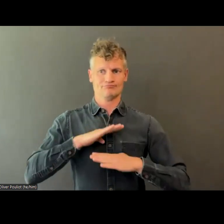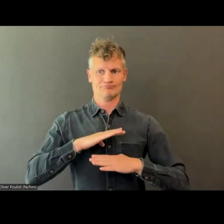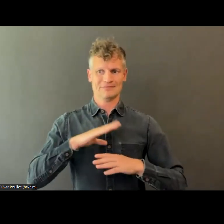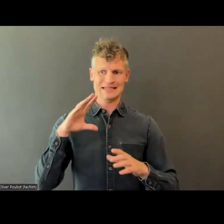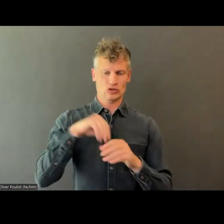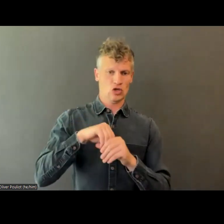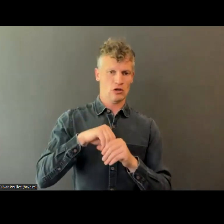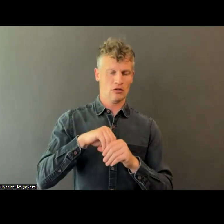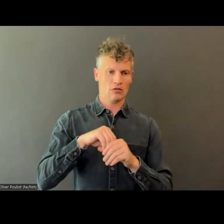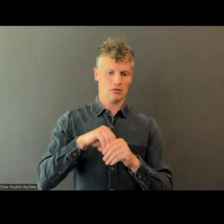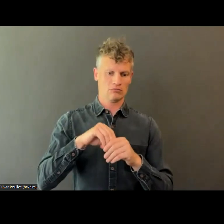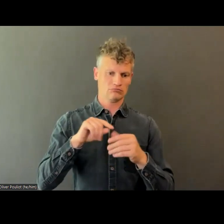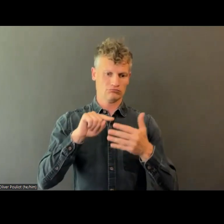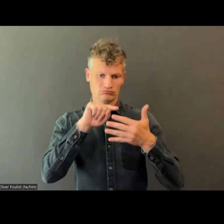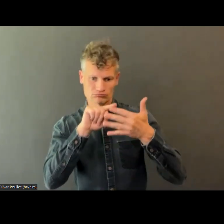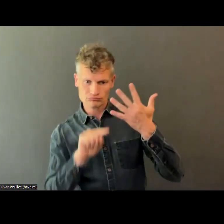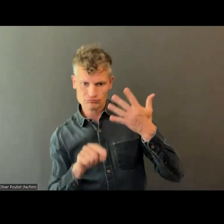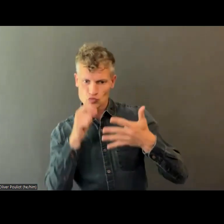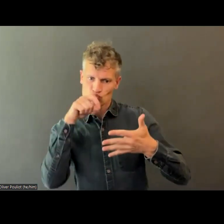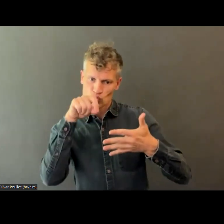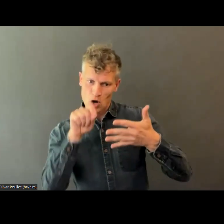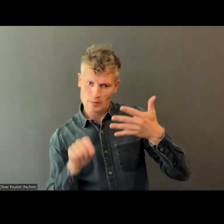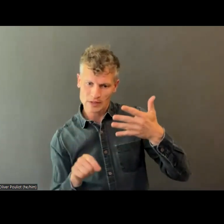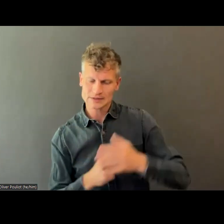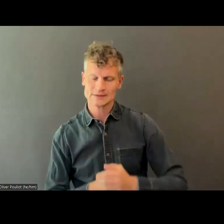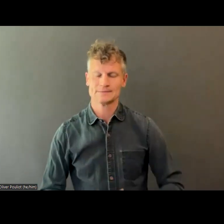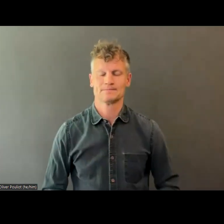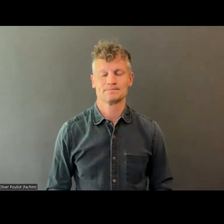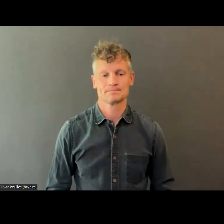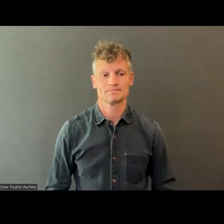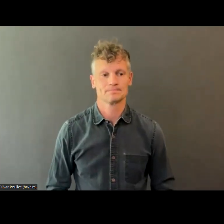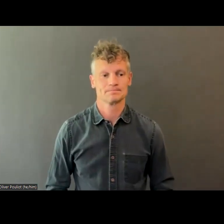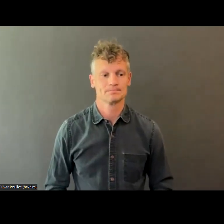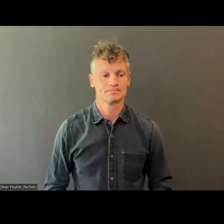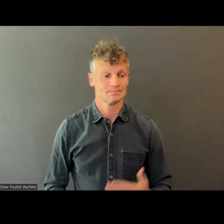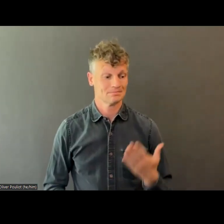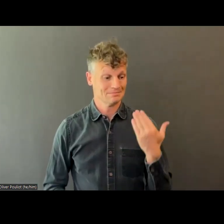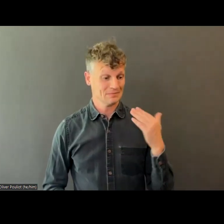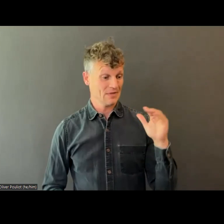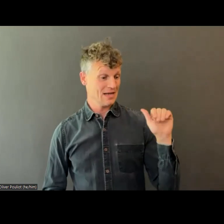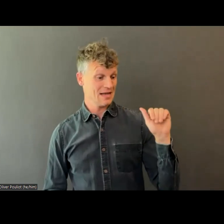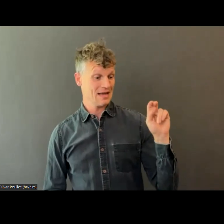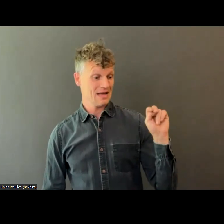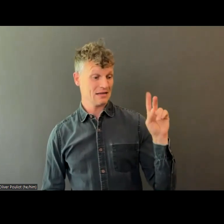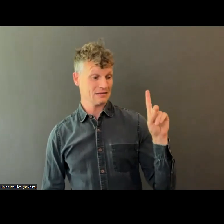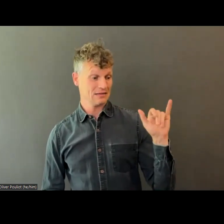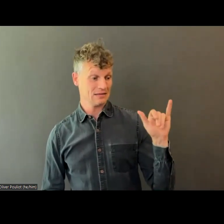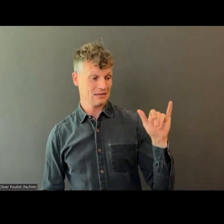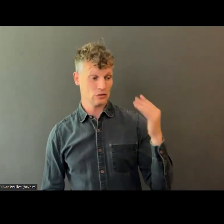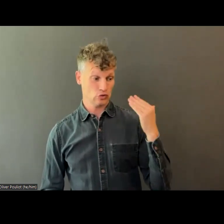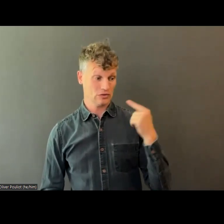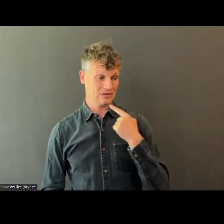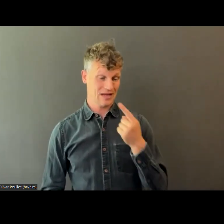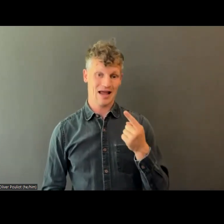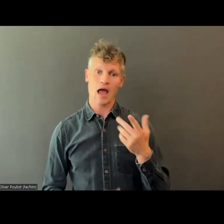and you will hear words like RFPs and tenders and various technical words used by procurement organizations, but